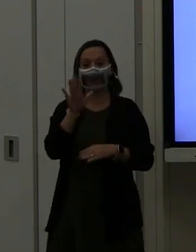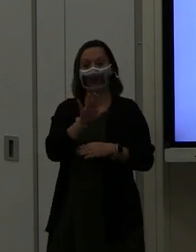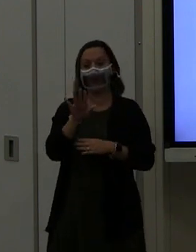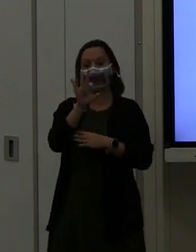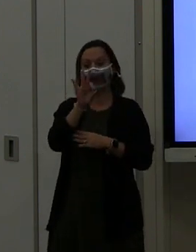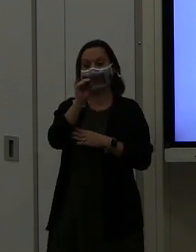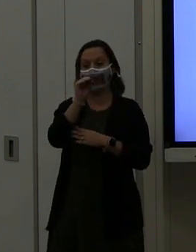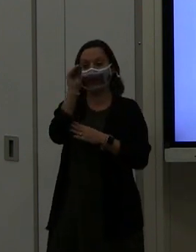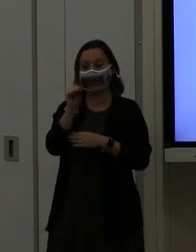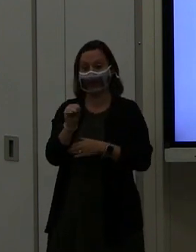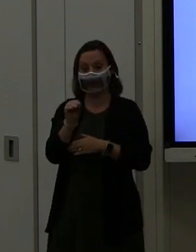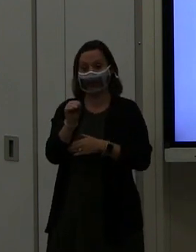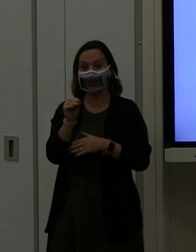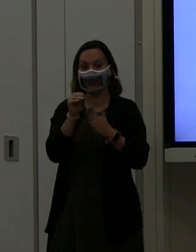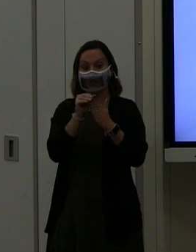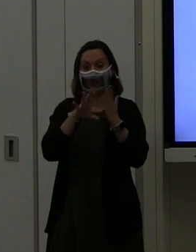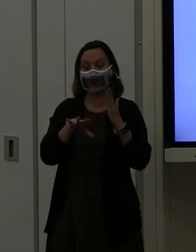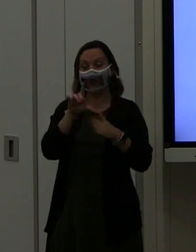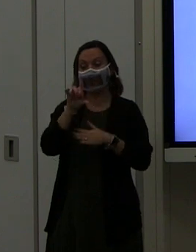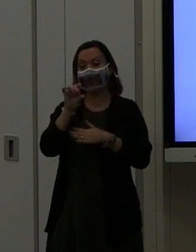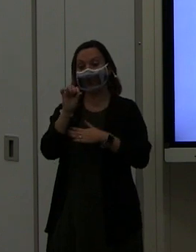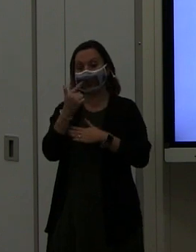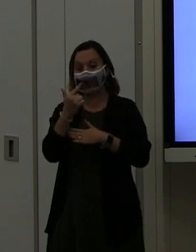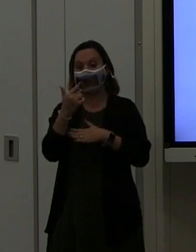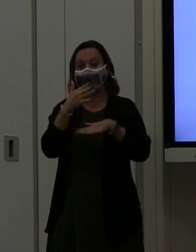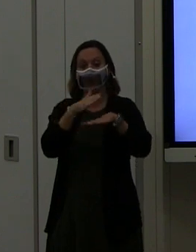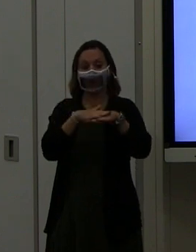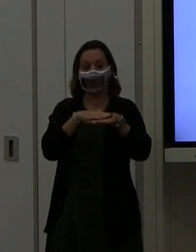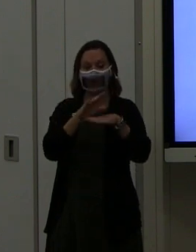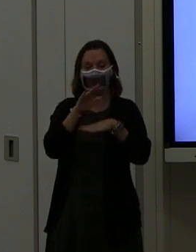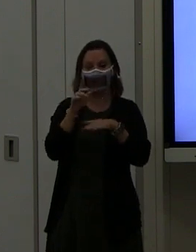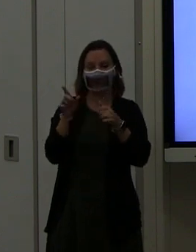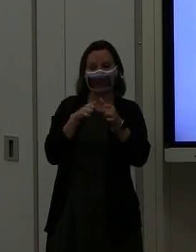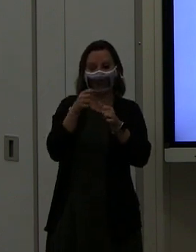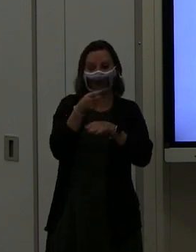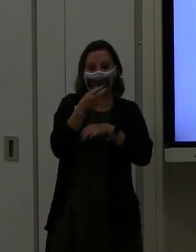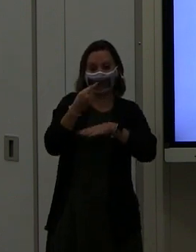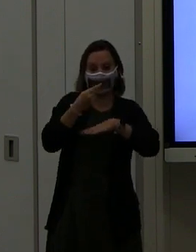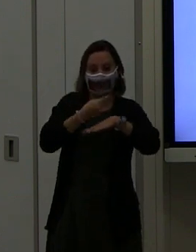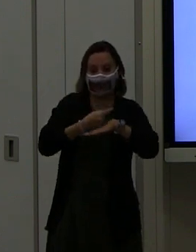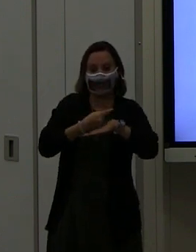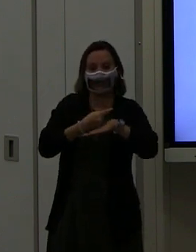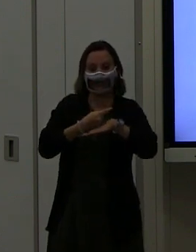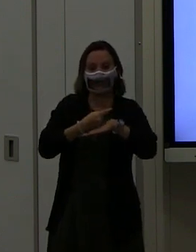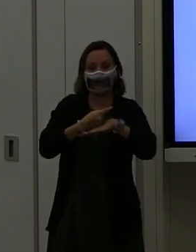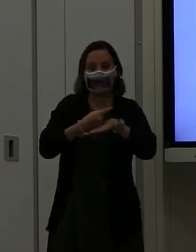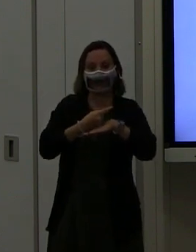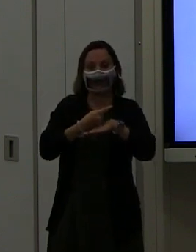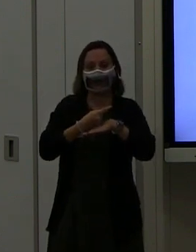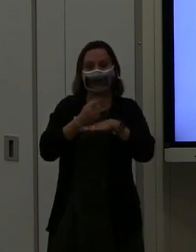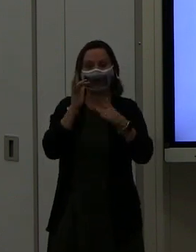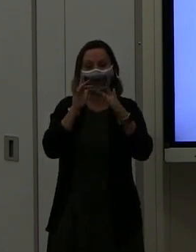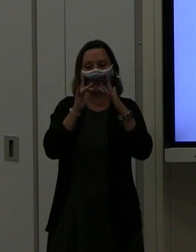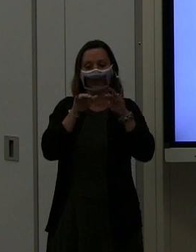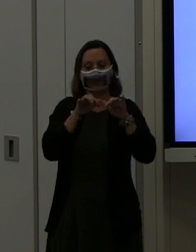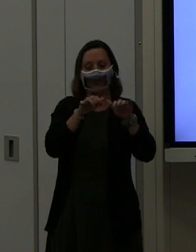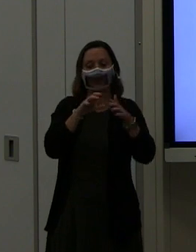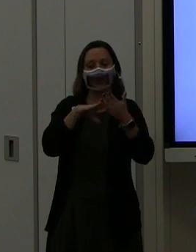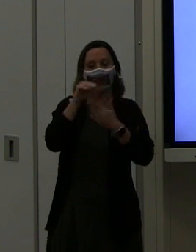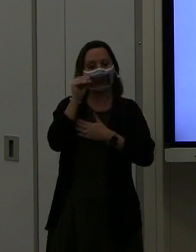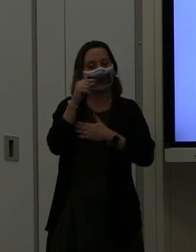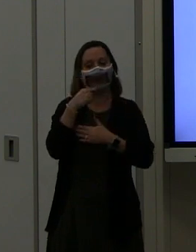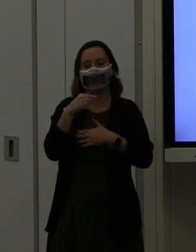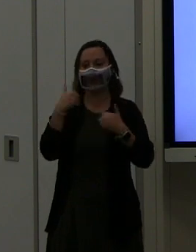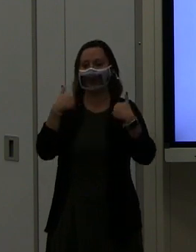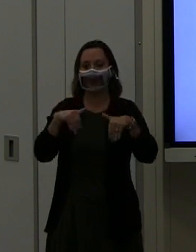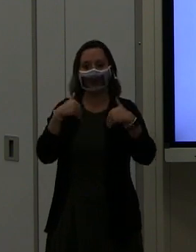90% of students were logged in just the first few days of e-learning. And so incredible efforts to get access for each of our students,